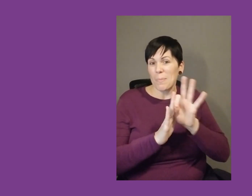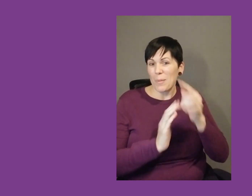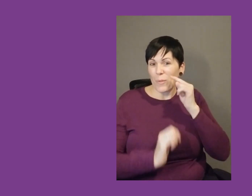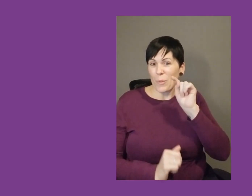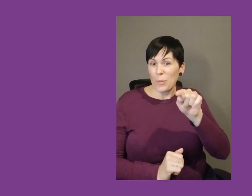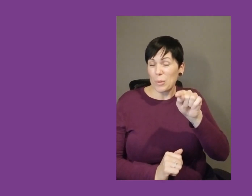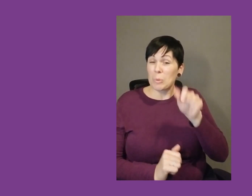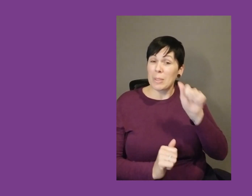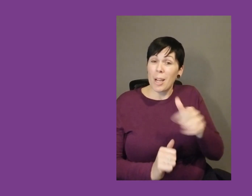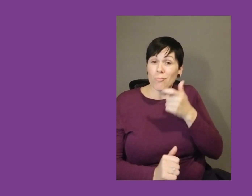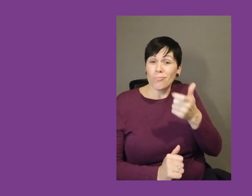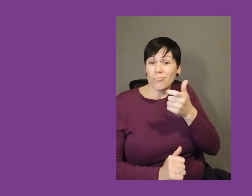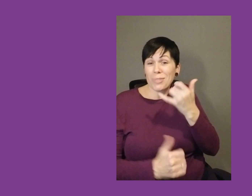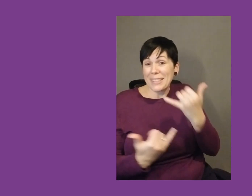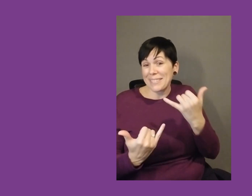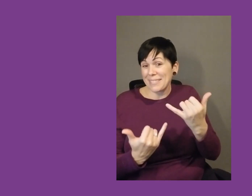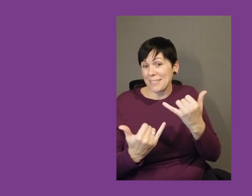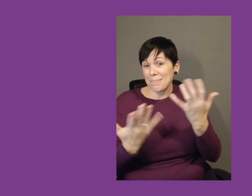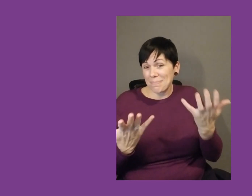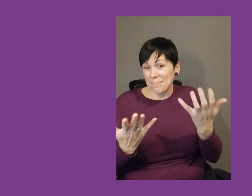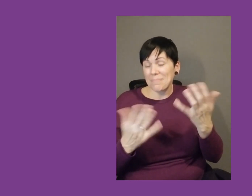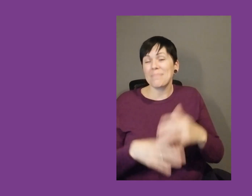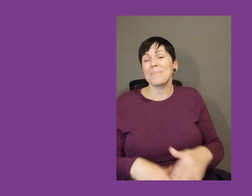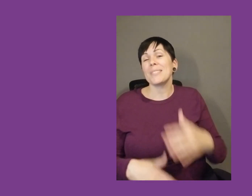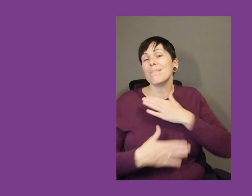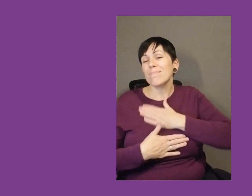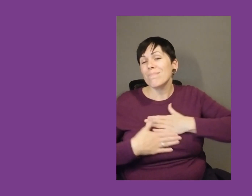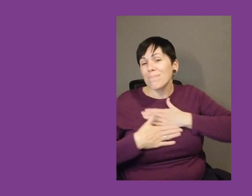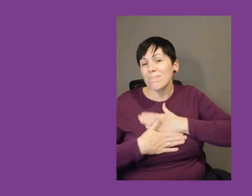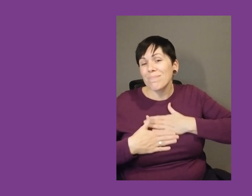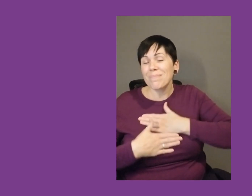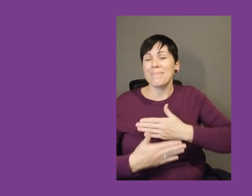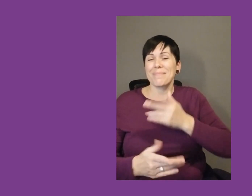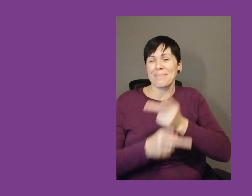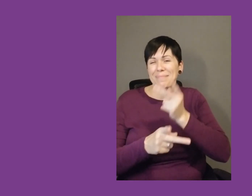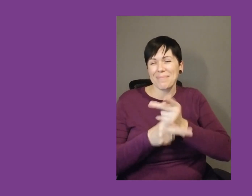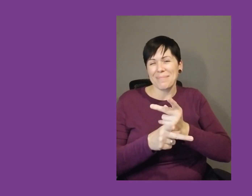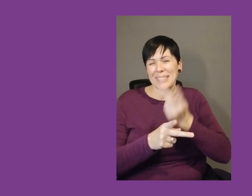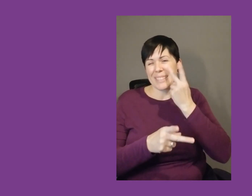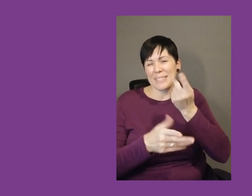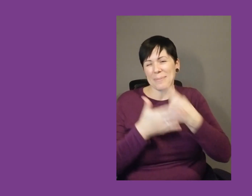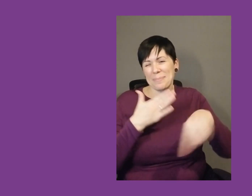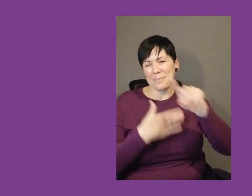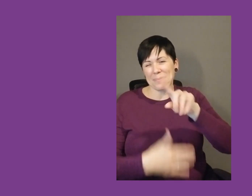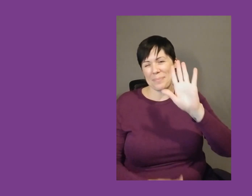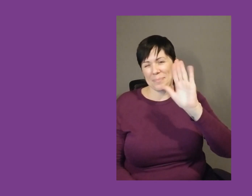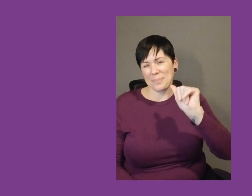week, you can just do some binge watching right now. All right, have fun, and I will see you next week.